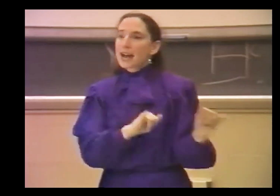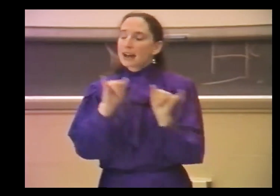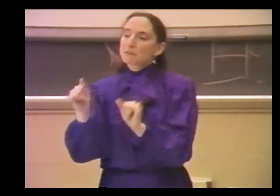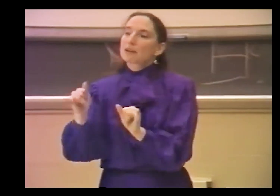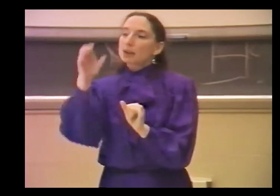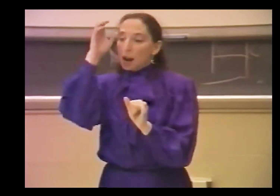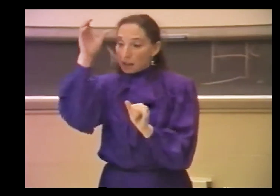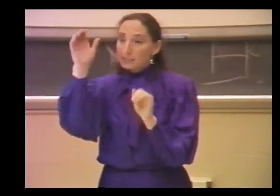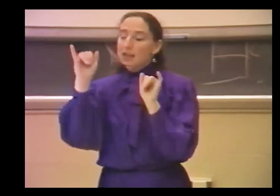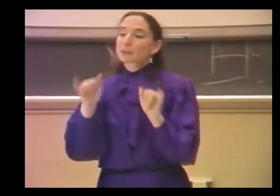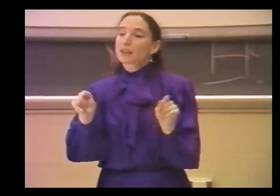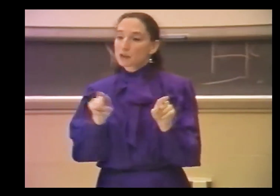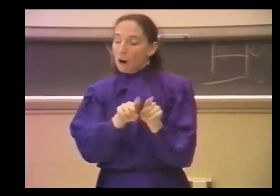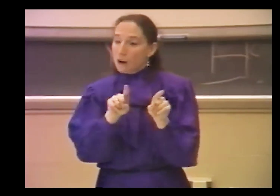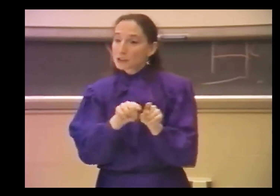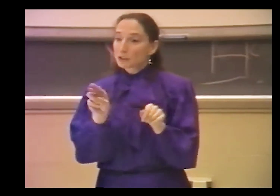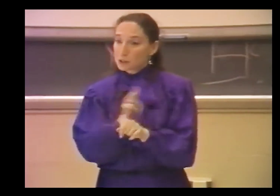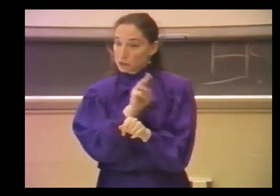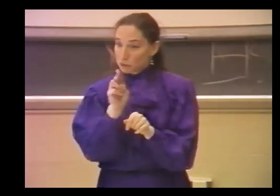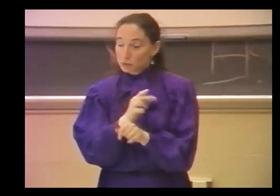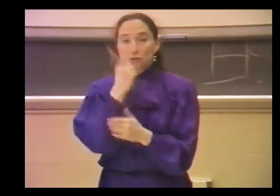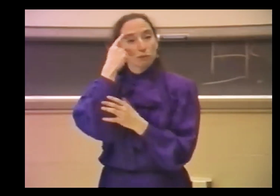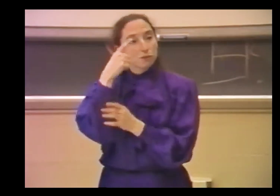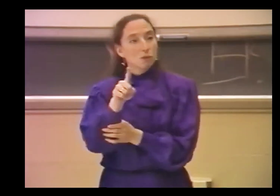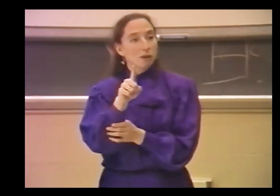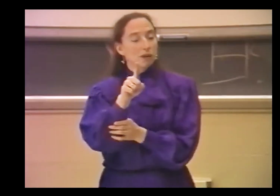same concept can also be used for